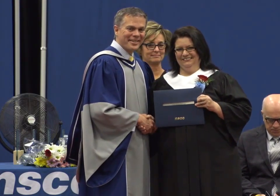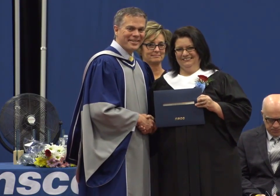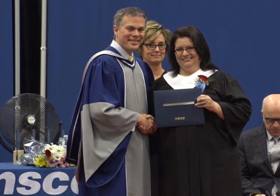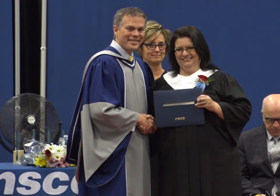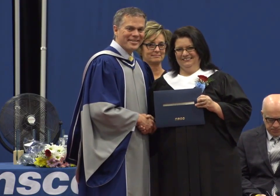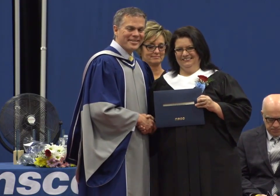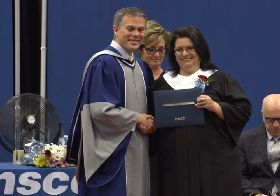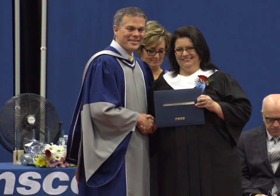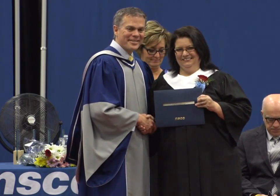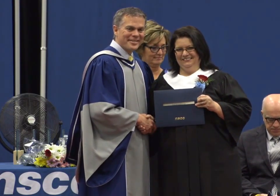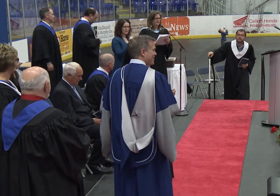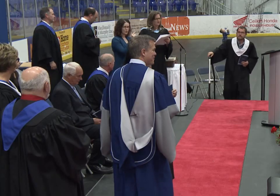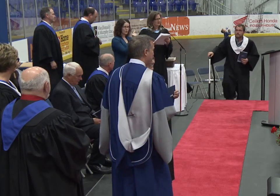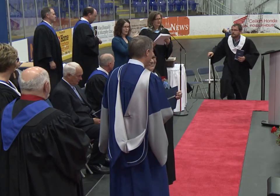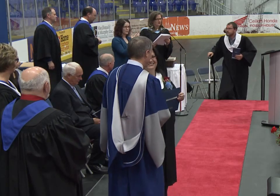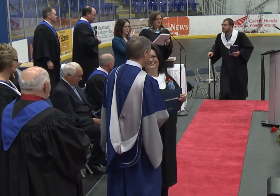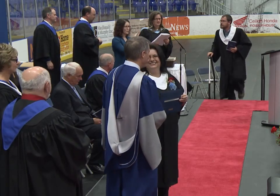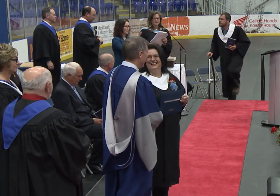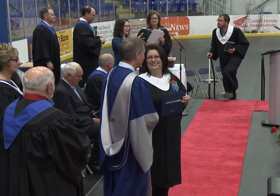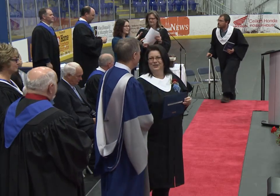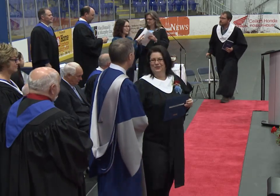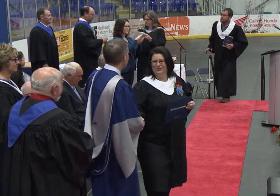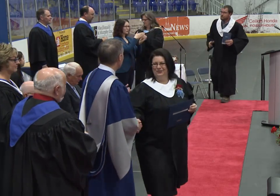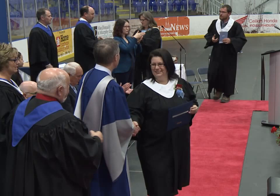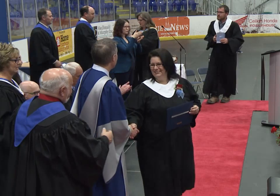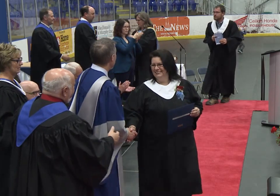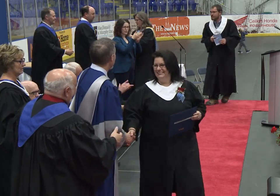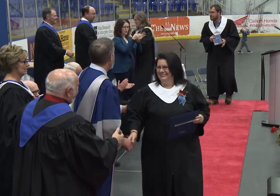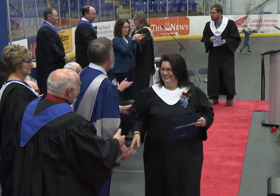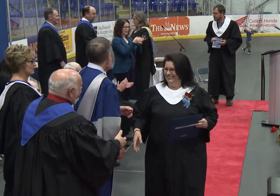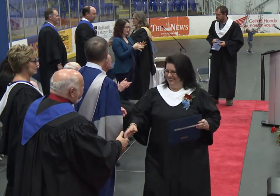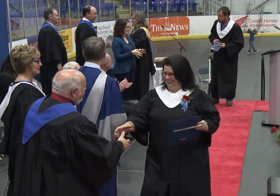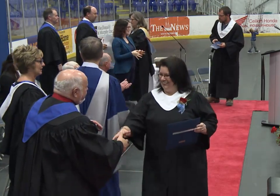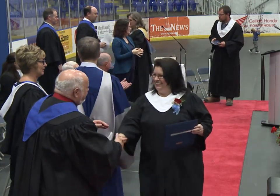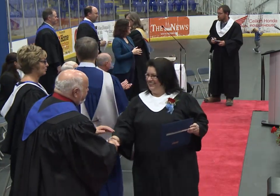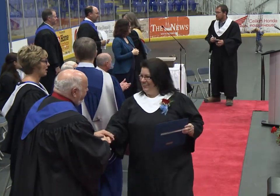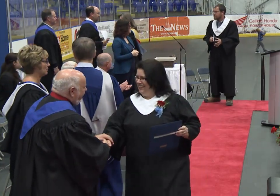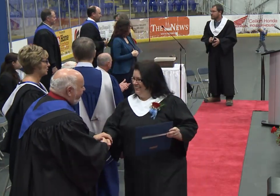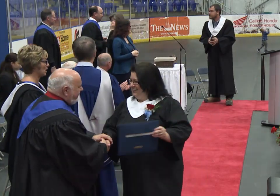Mr. President, the graduates in Academic and Career Connections.